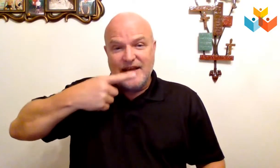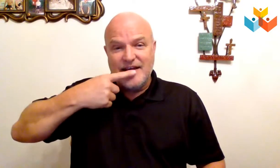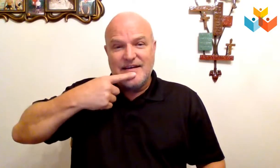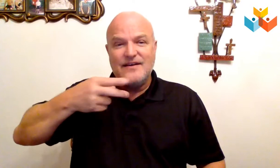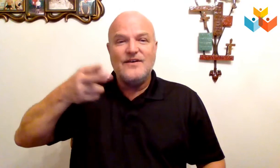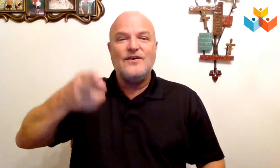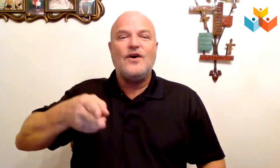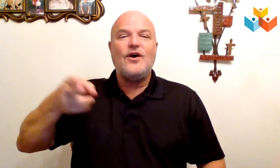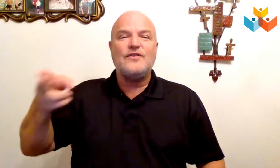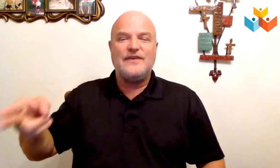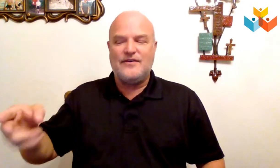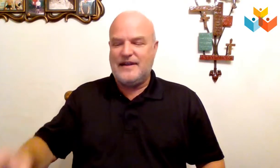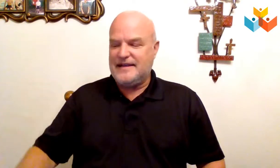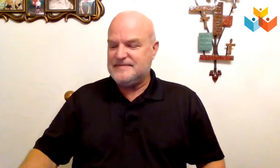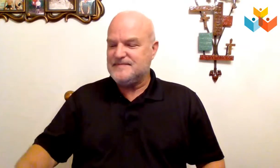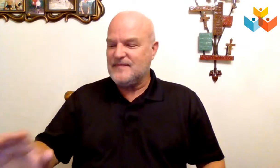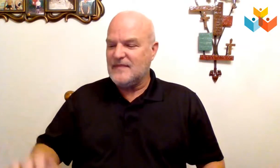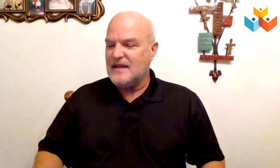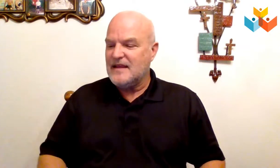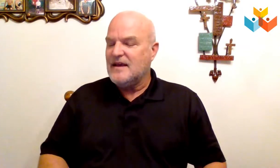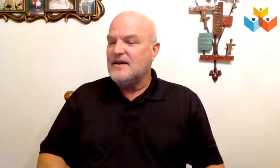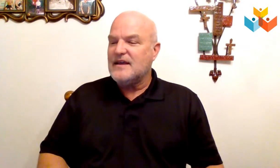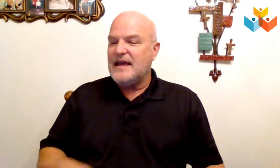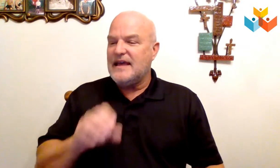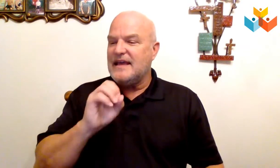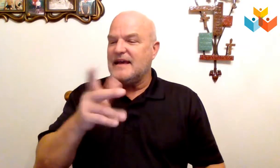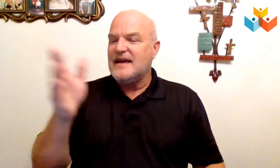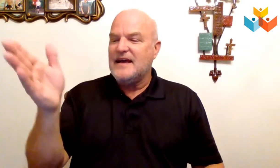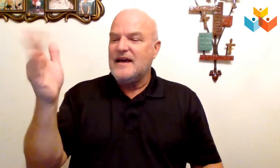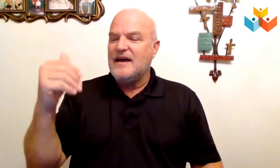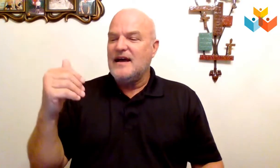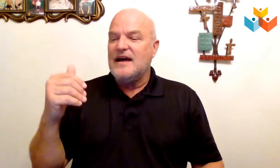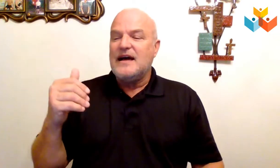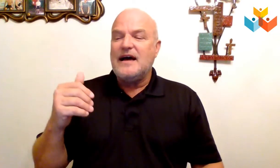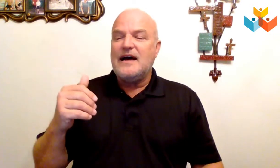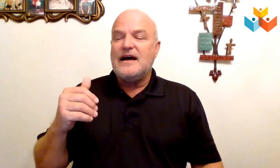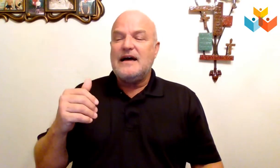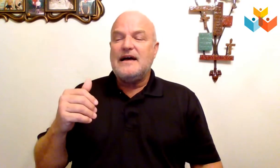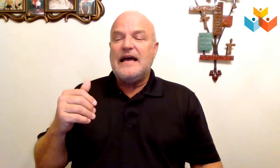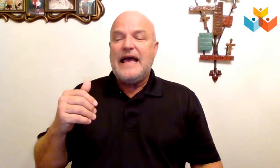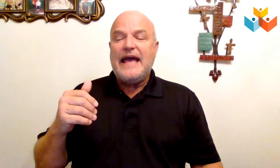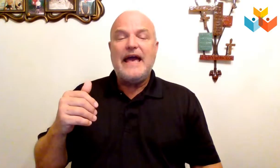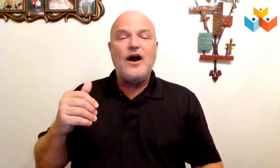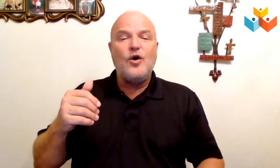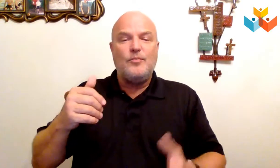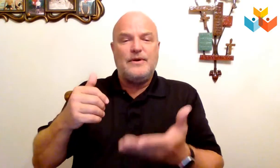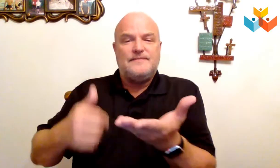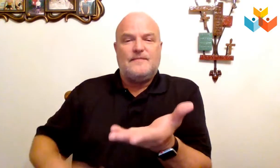Deaf, hearing, hard of hearing. Okay.